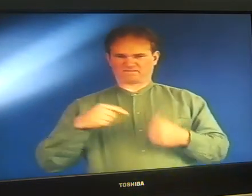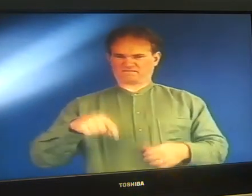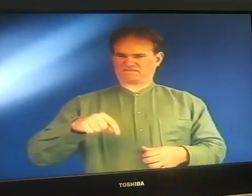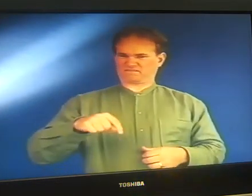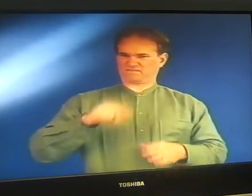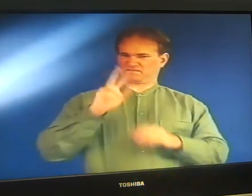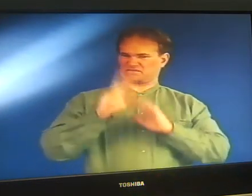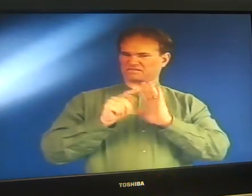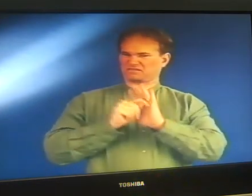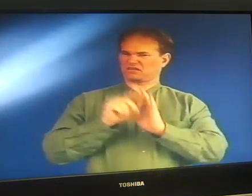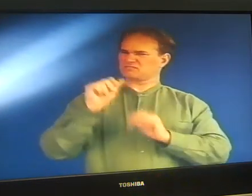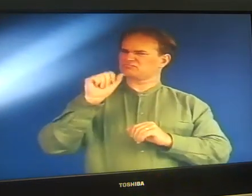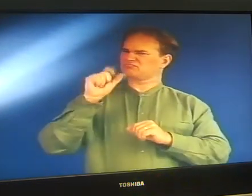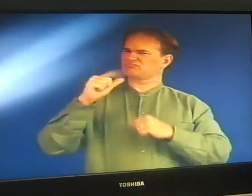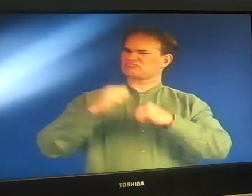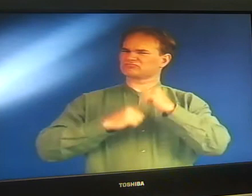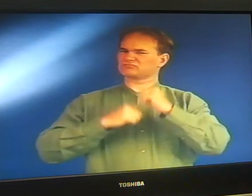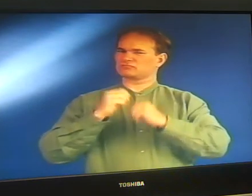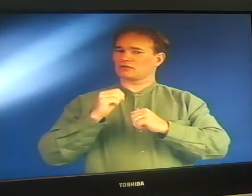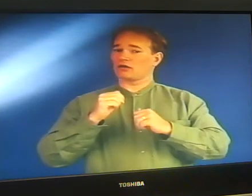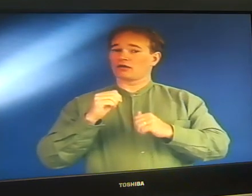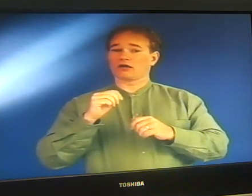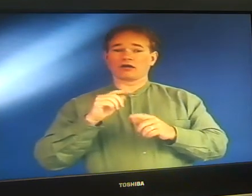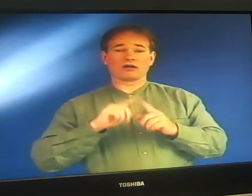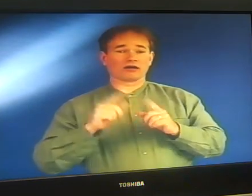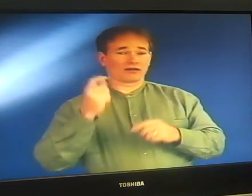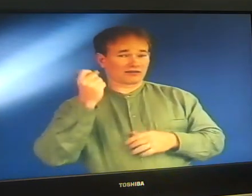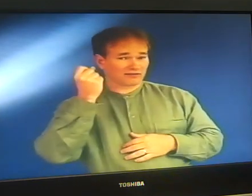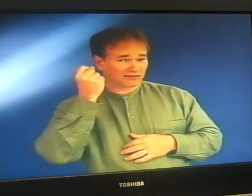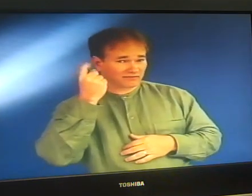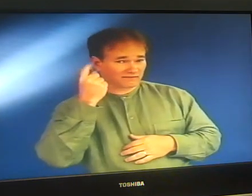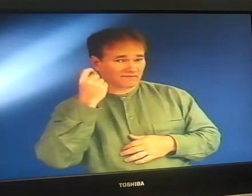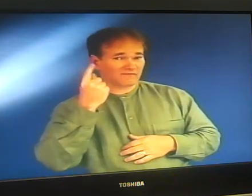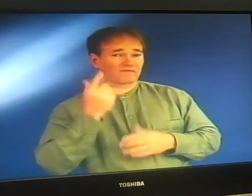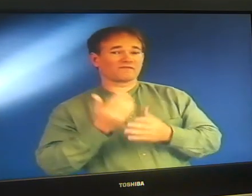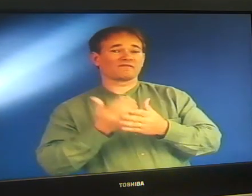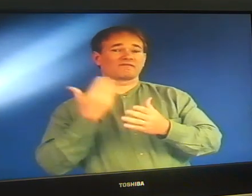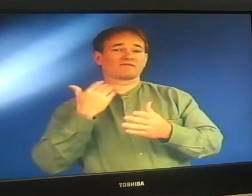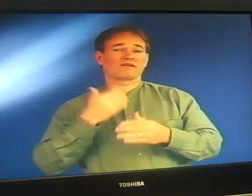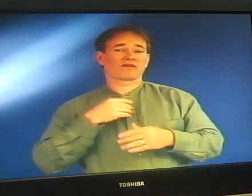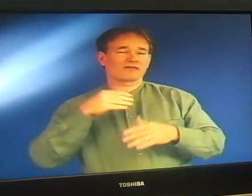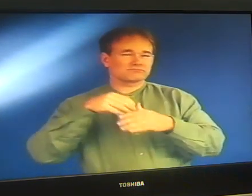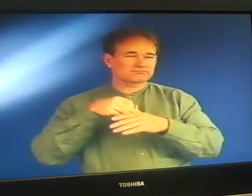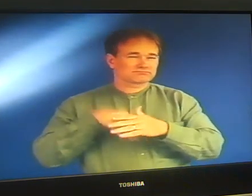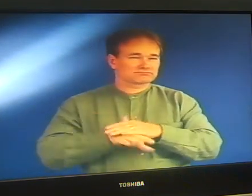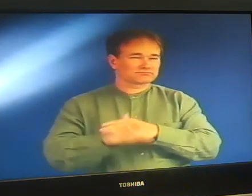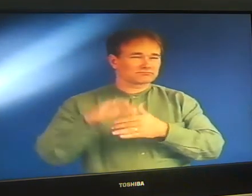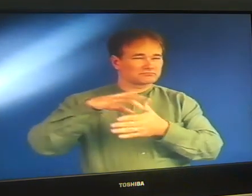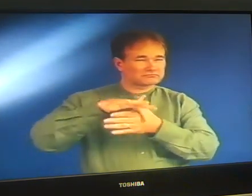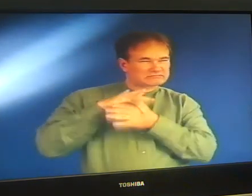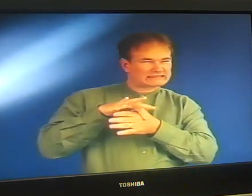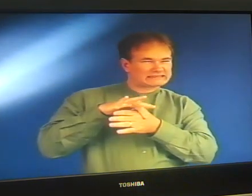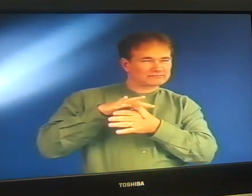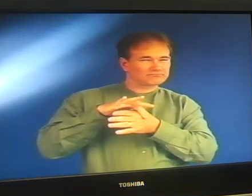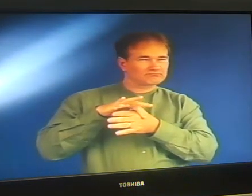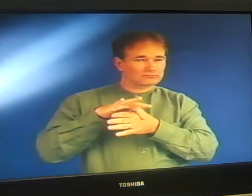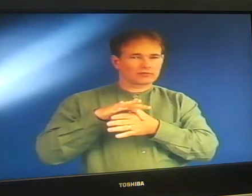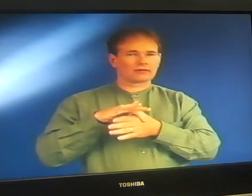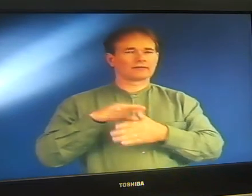kind of set up that this video is really going to understand the history up until now, and really